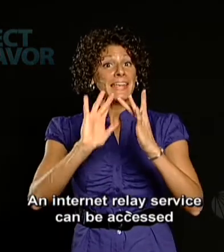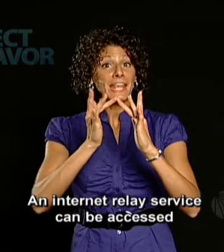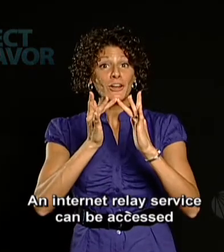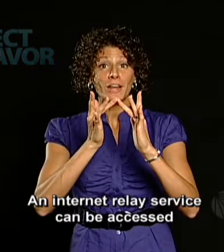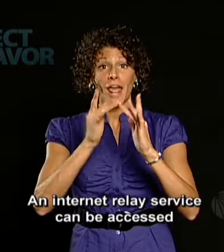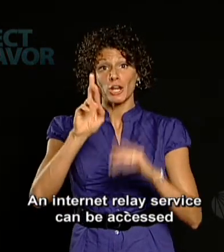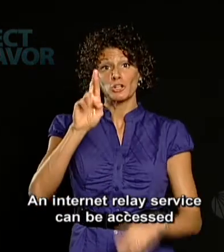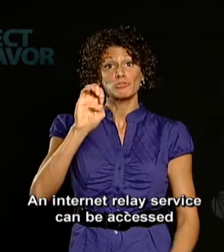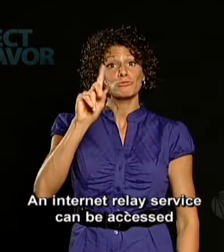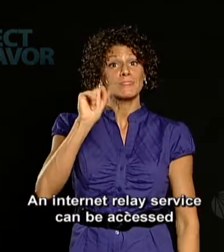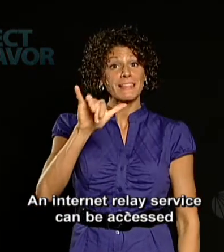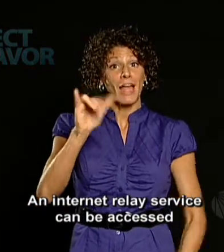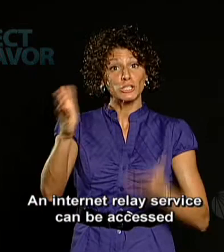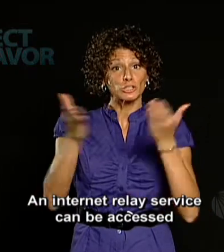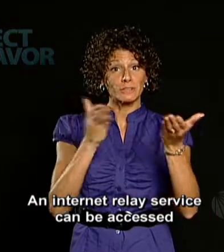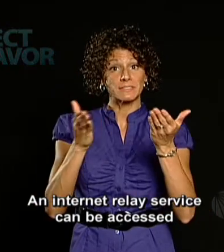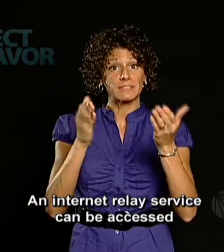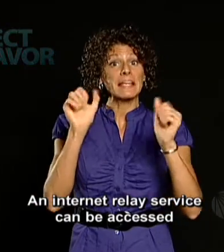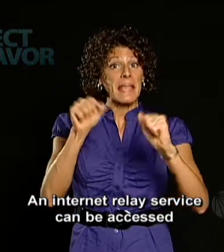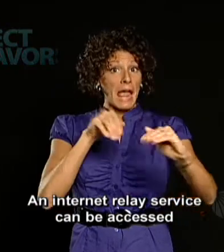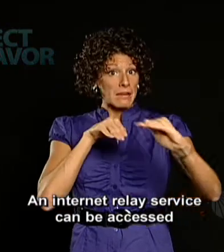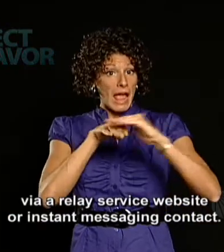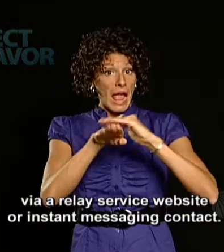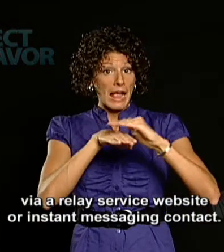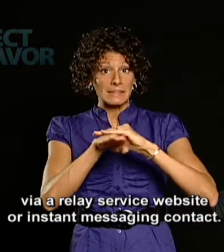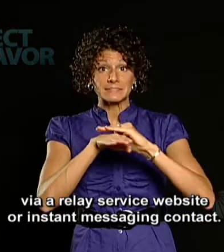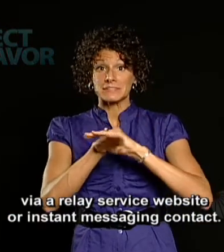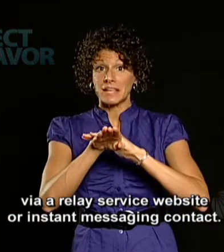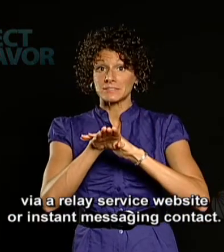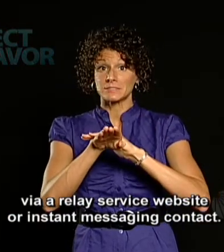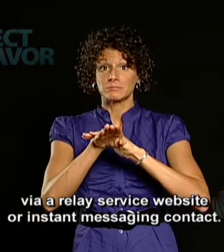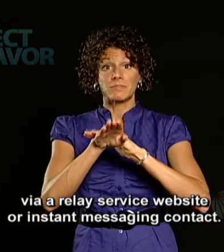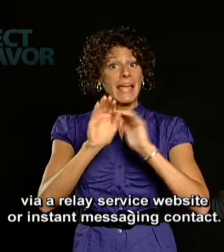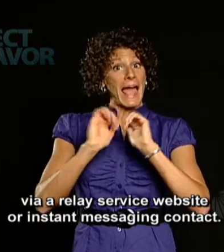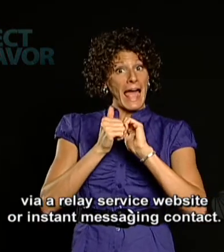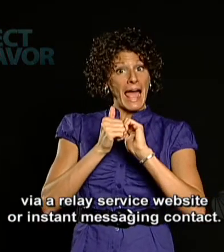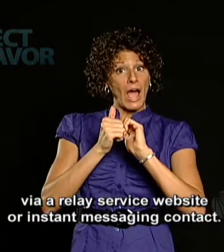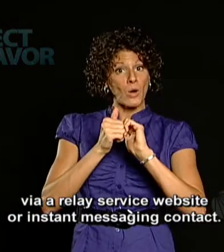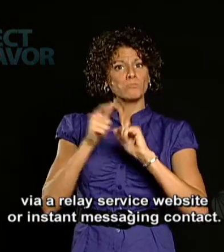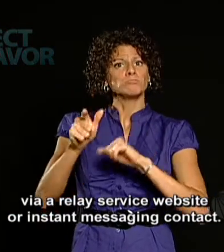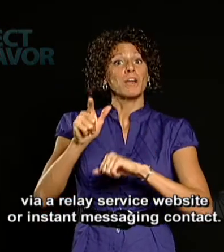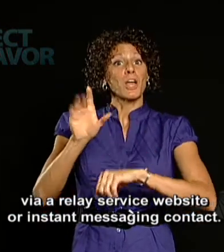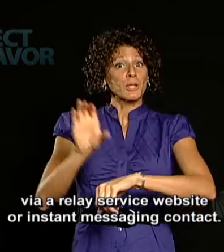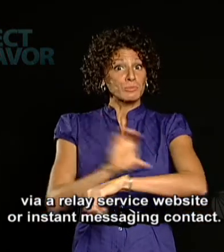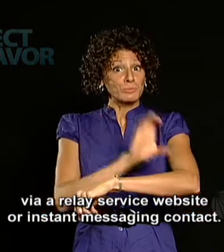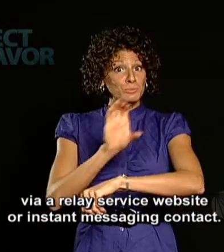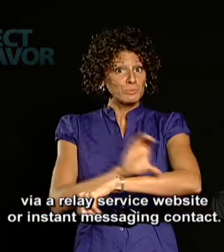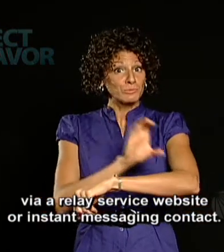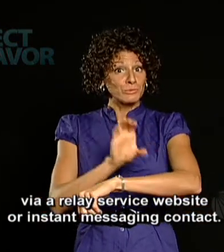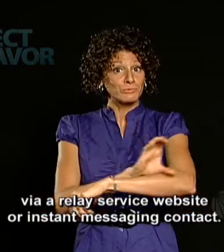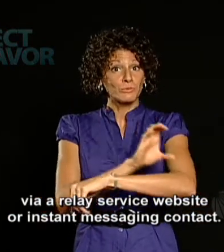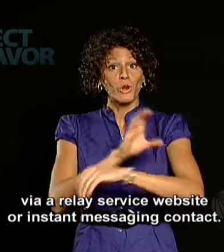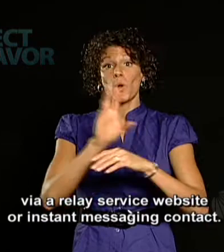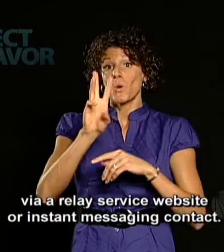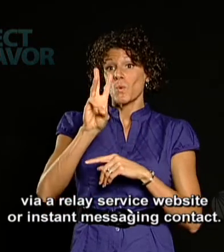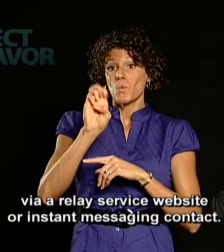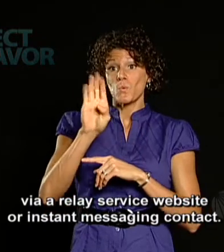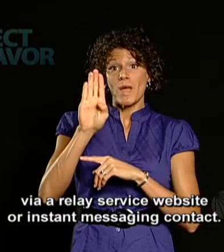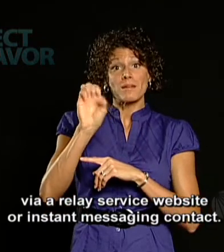An internet relay service can be accessed via a relay service website or instant messaging